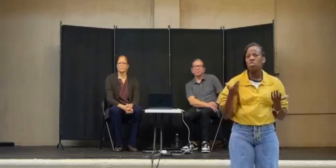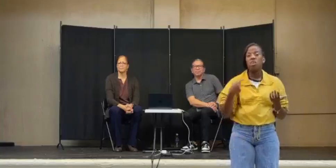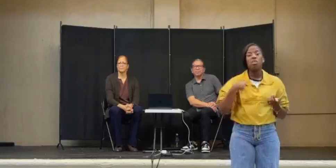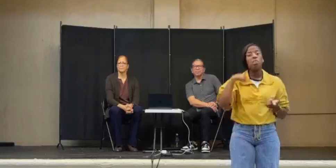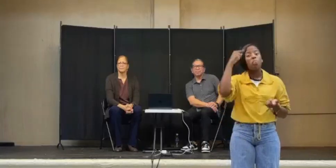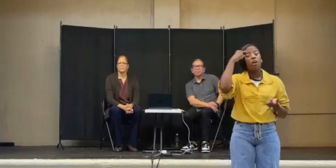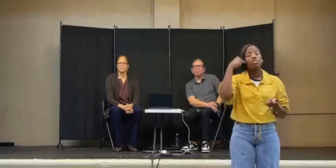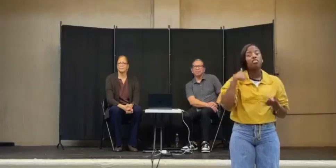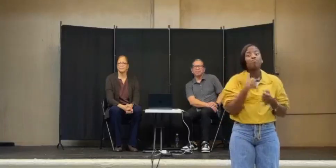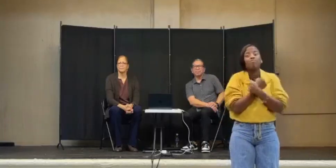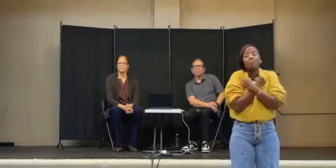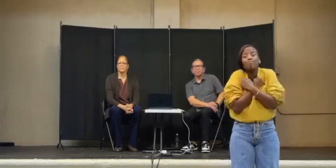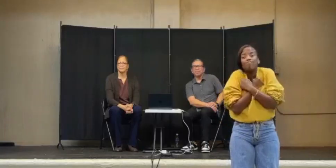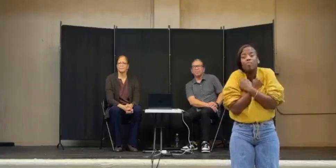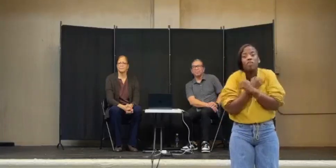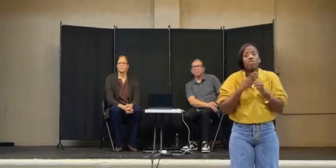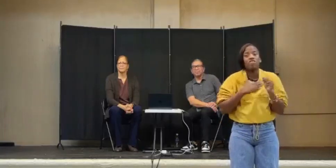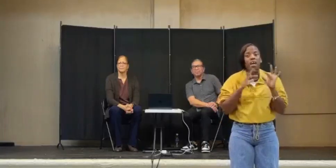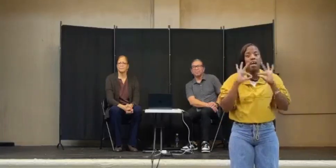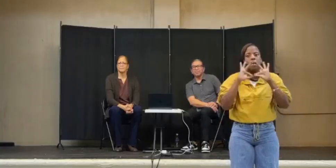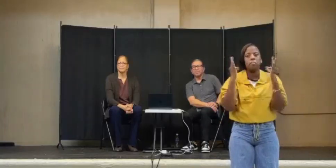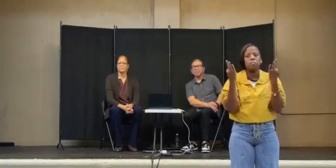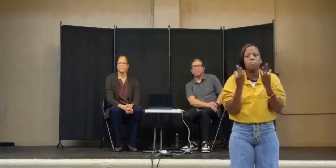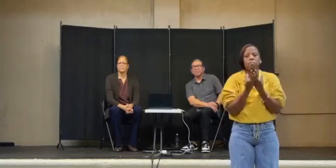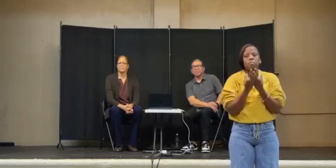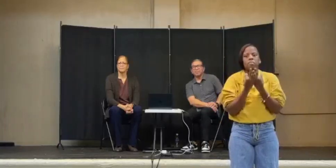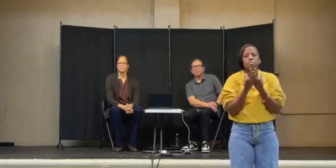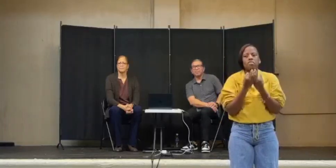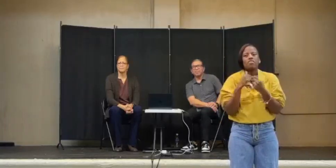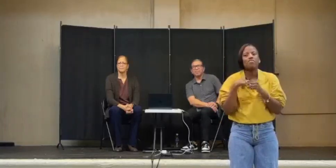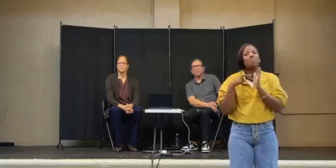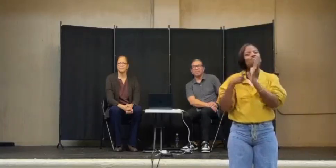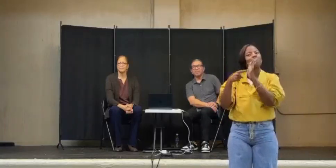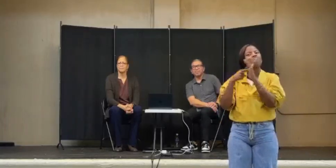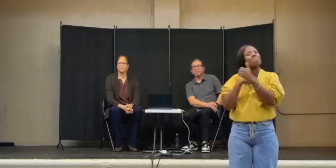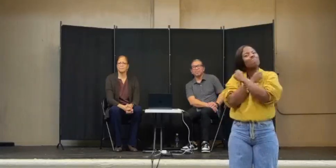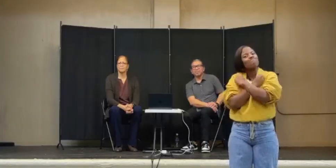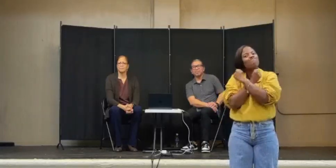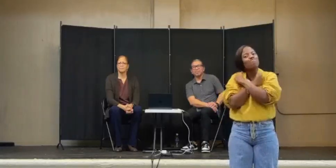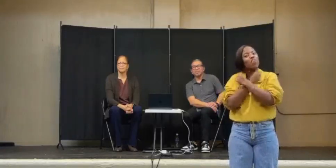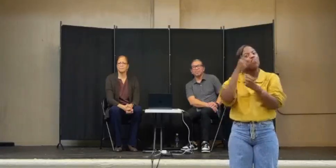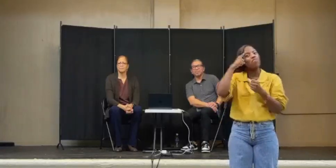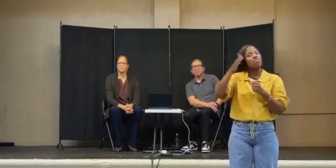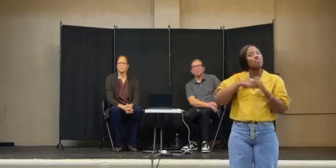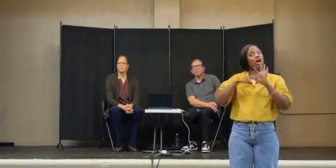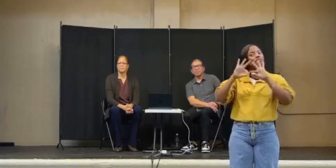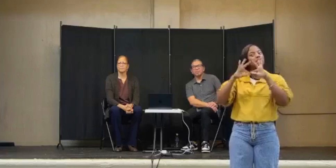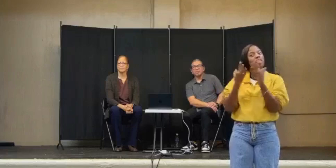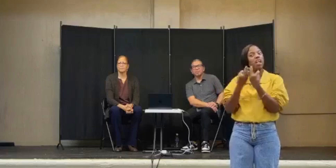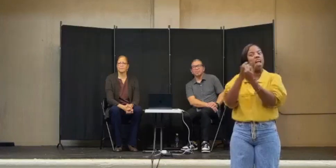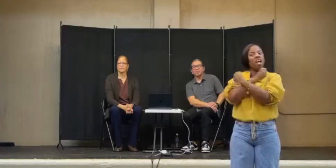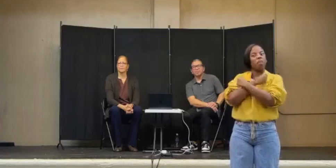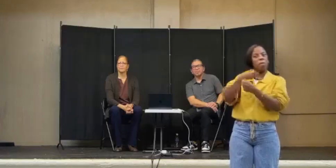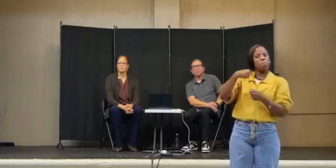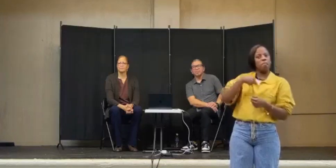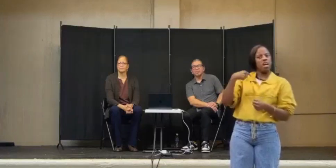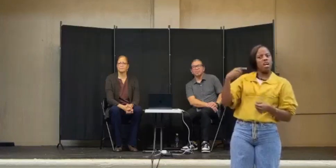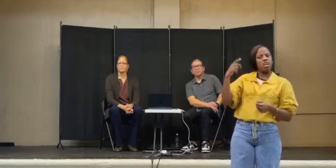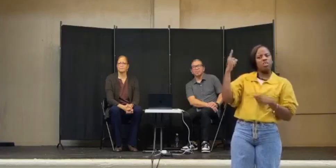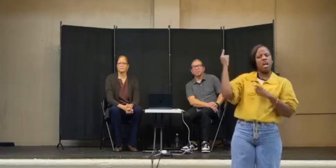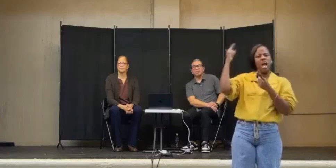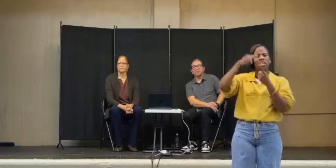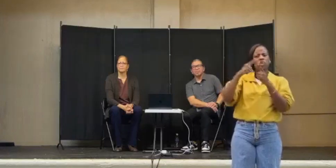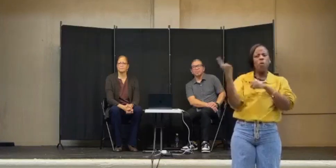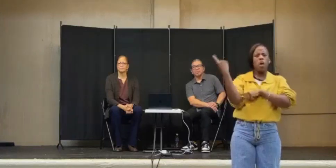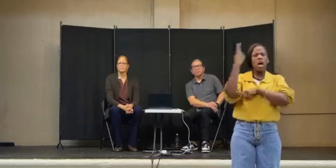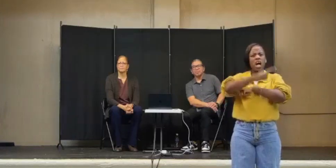experience growing up was that, you know, I thought I really loved my family, and I would always try to really show love for my